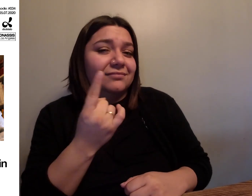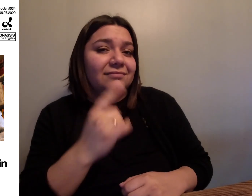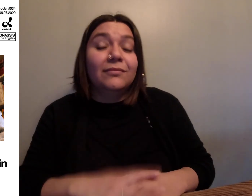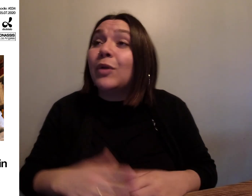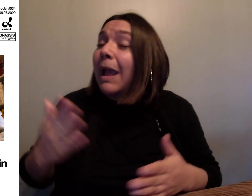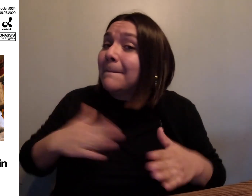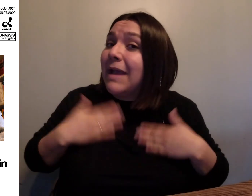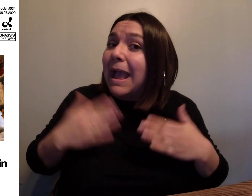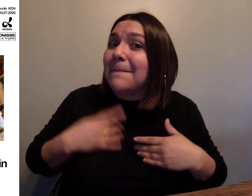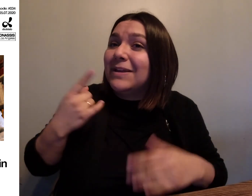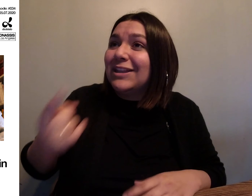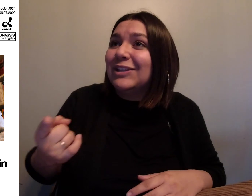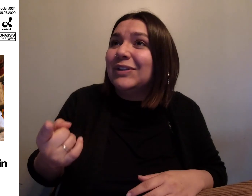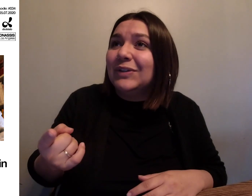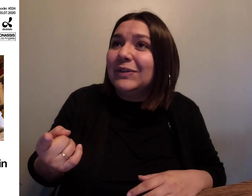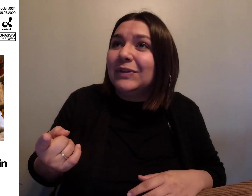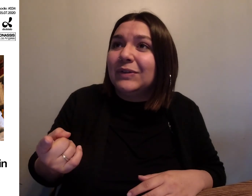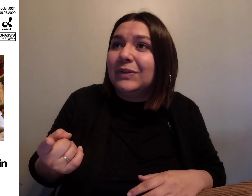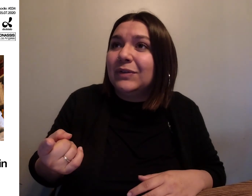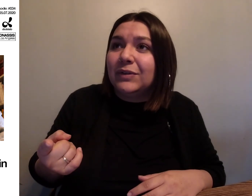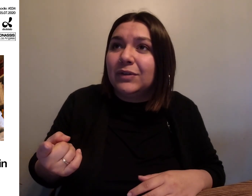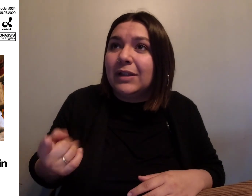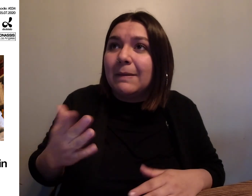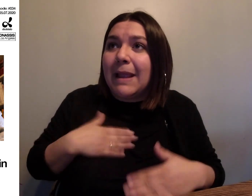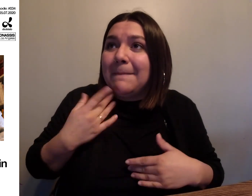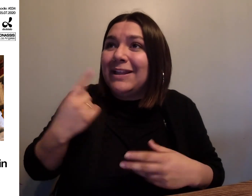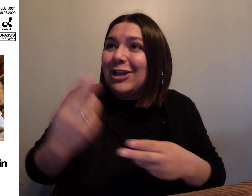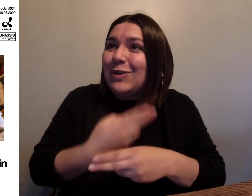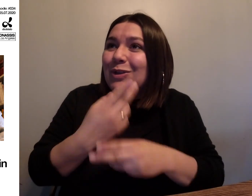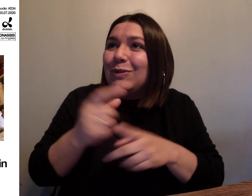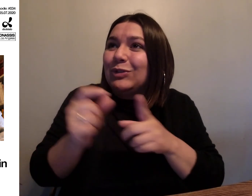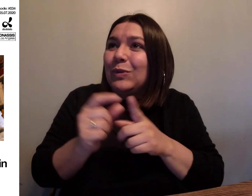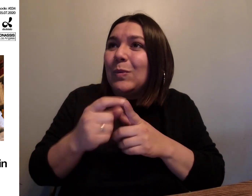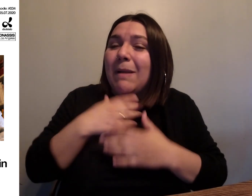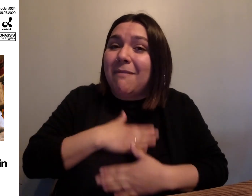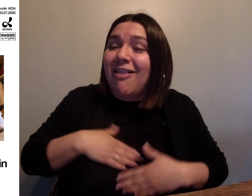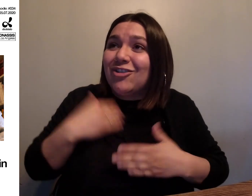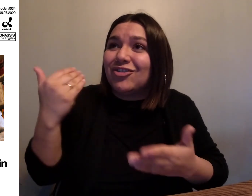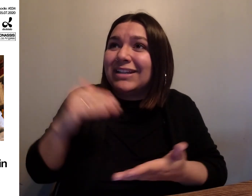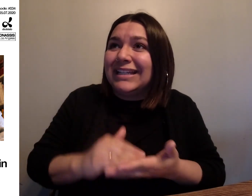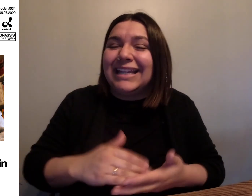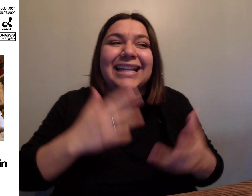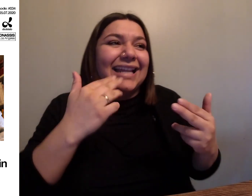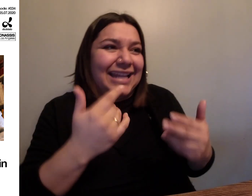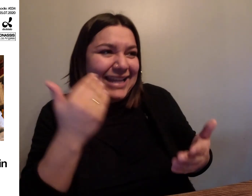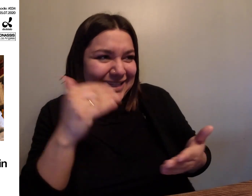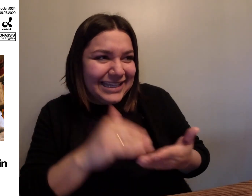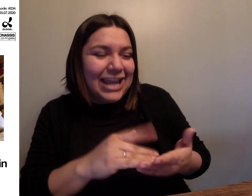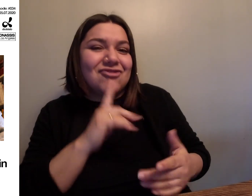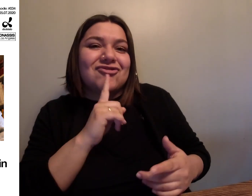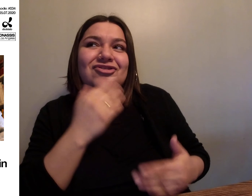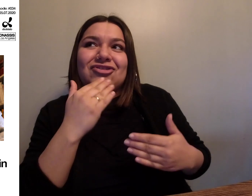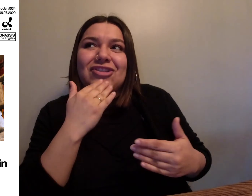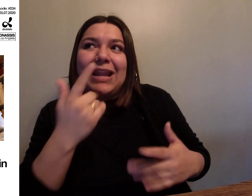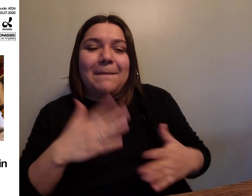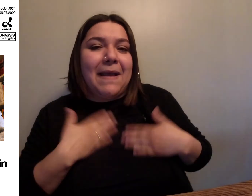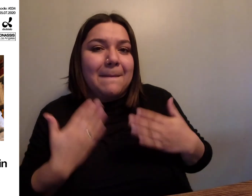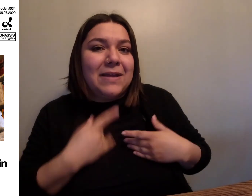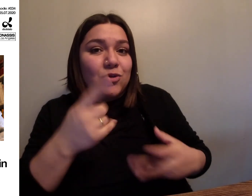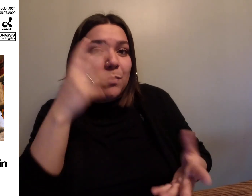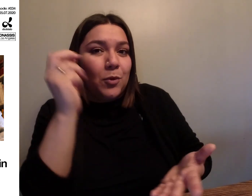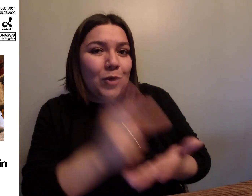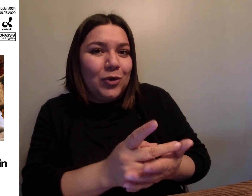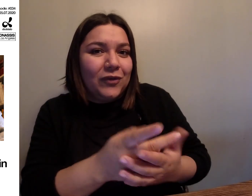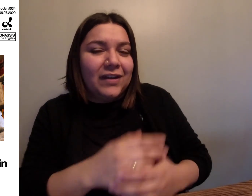is. And I'm glad you end with the word pleasure again. Very good. Good. I'm glad